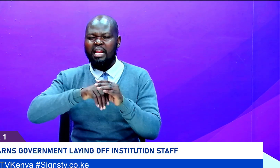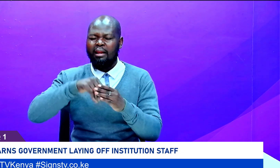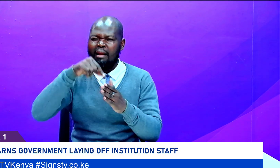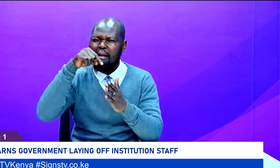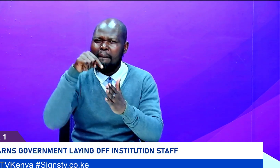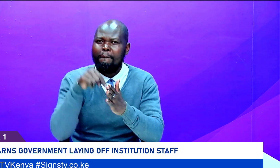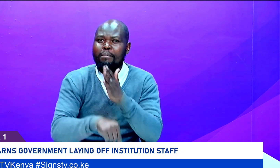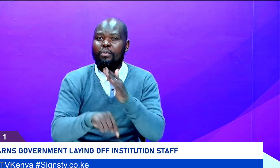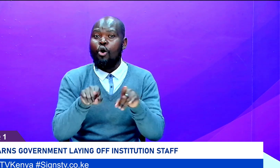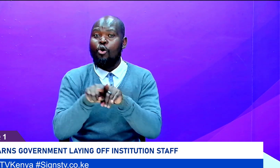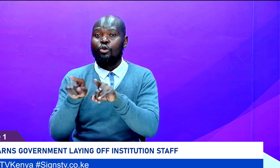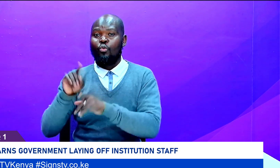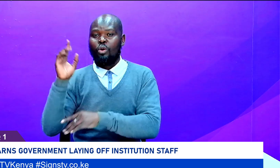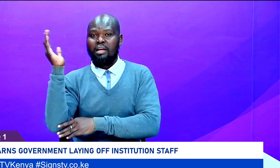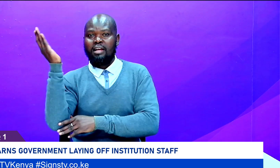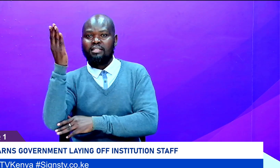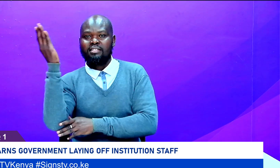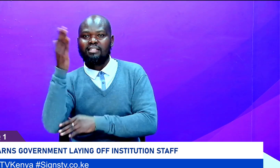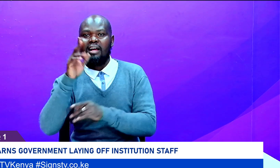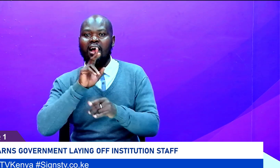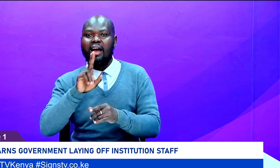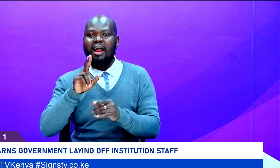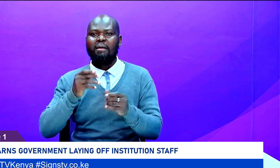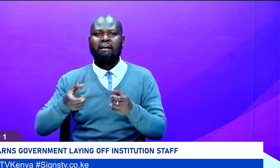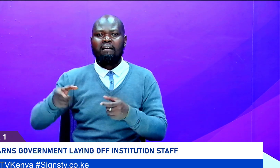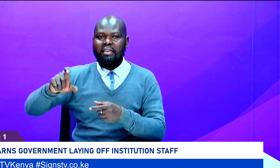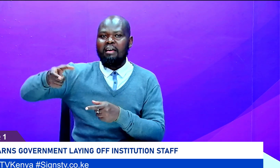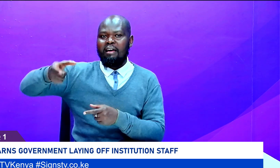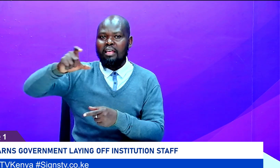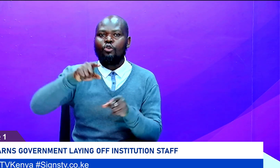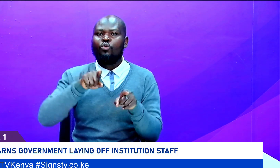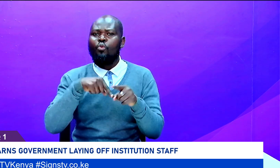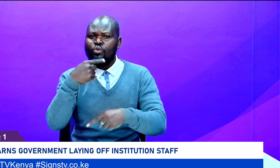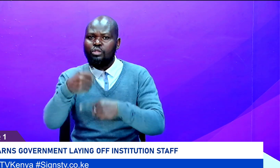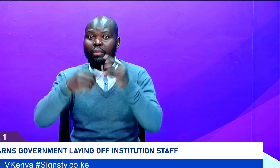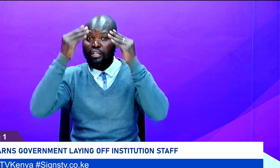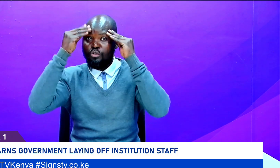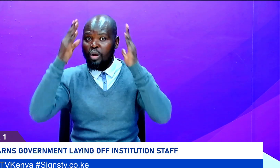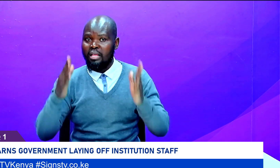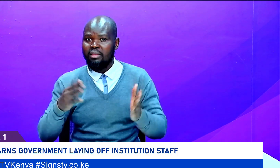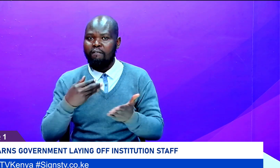The crisis in higher education is deepening. Lecturers are